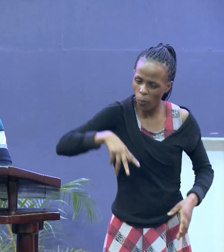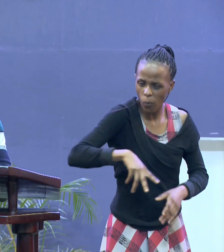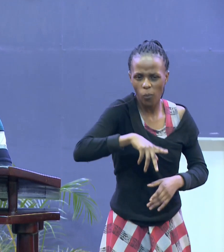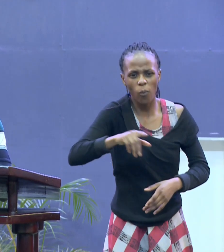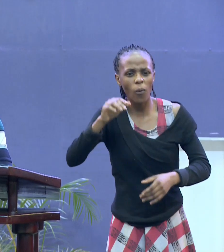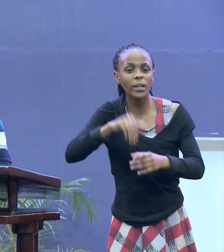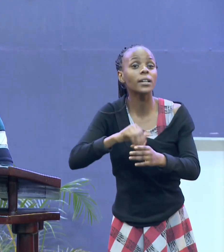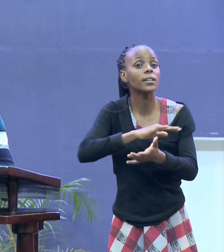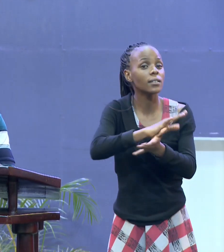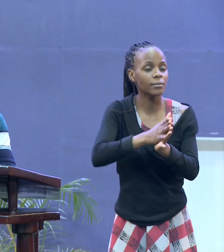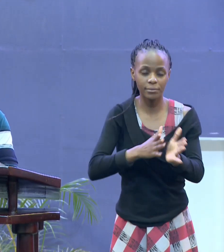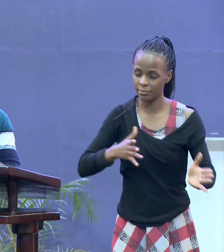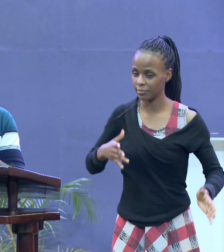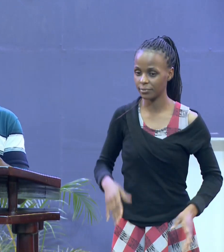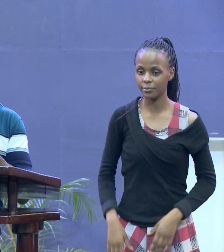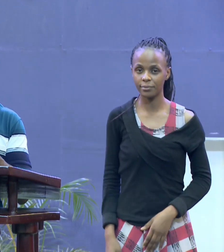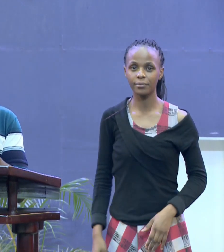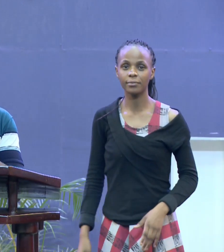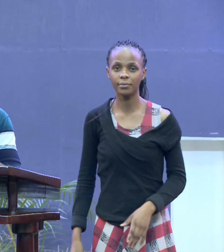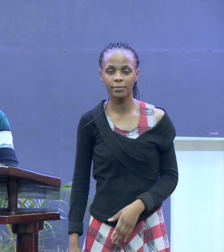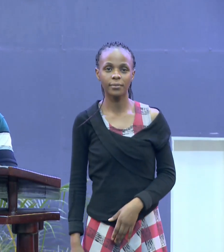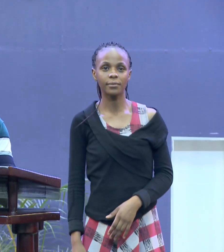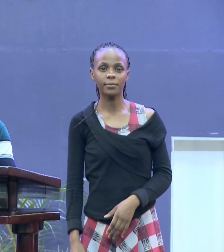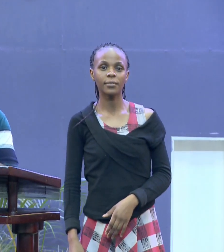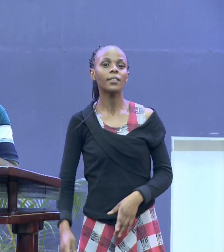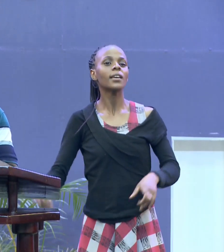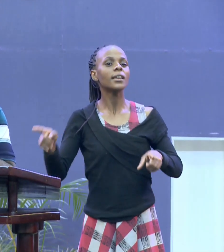the one walking in righteousness,